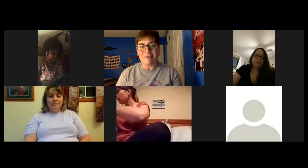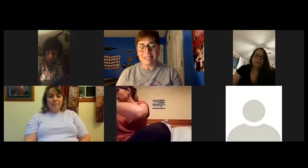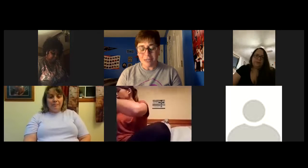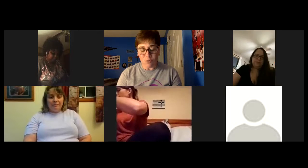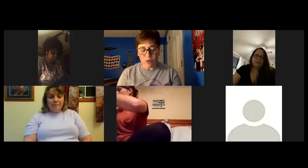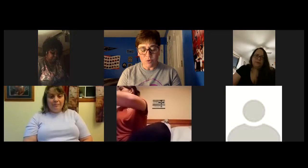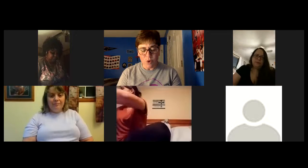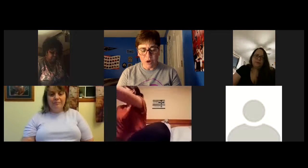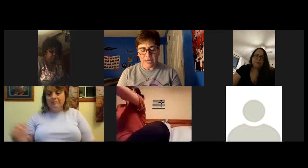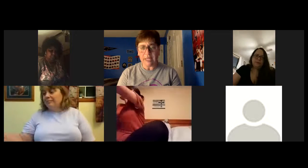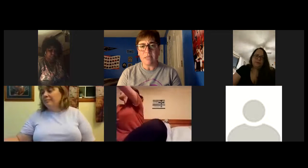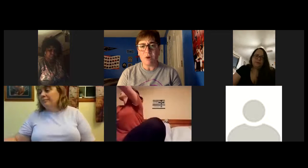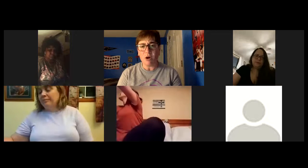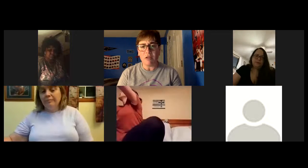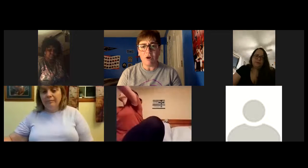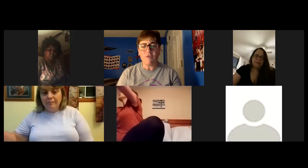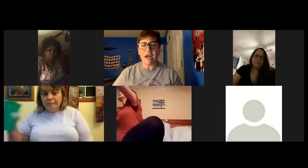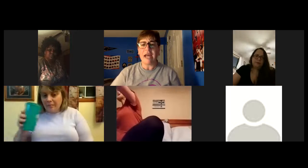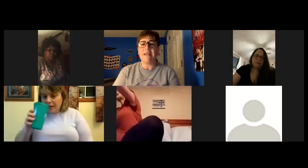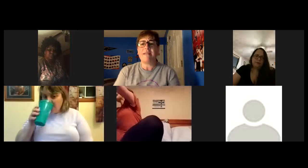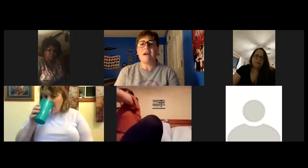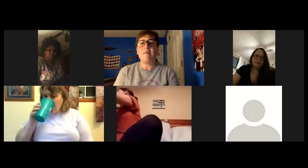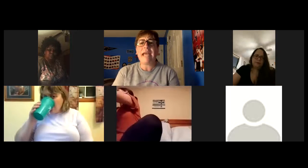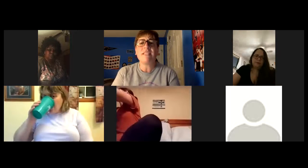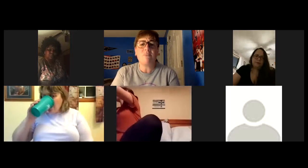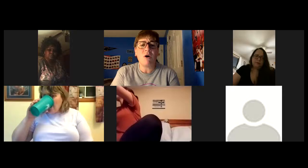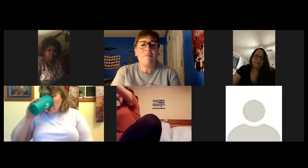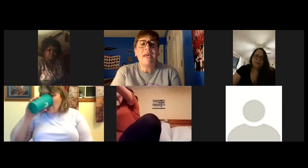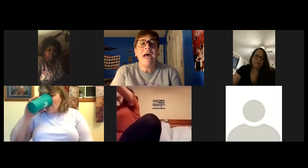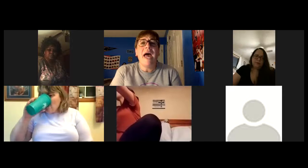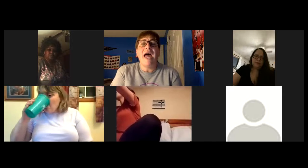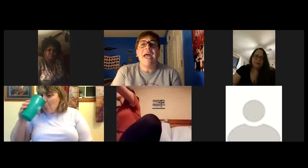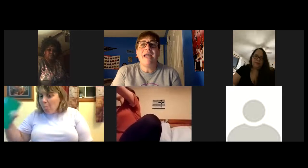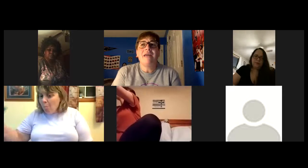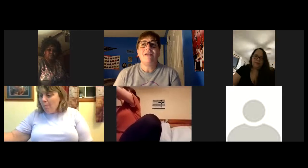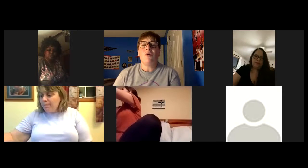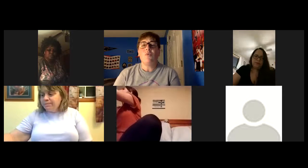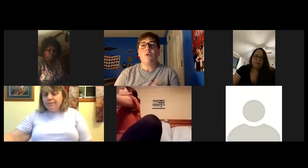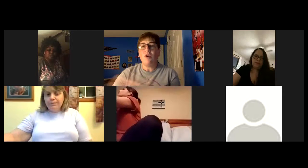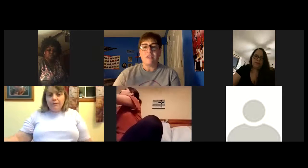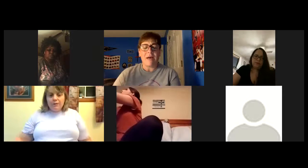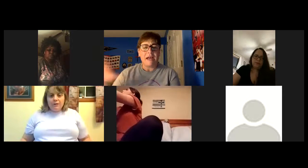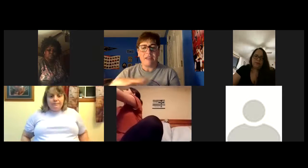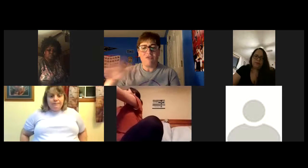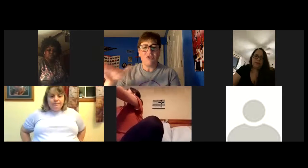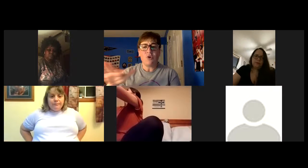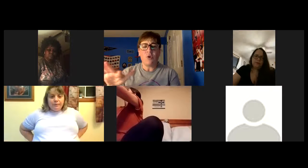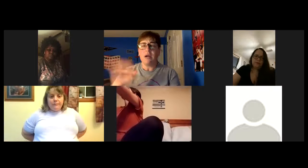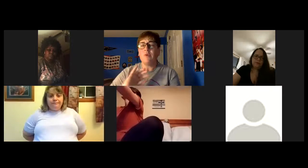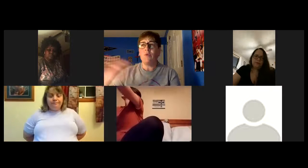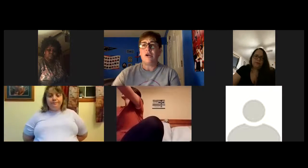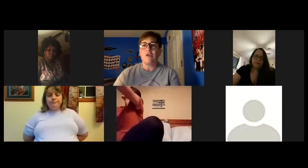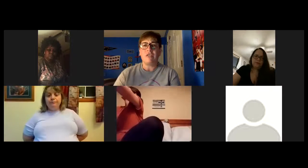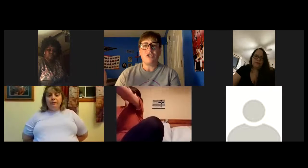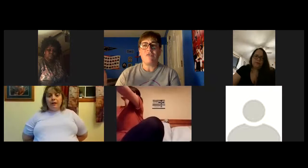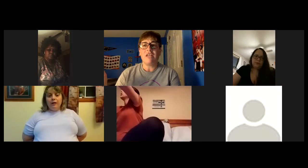now 17, we were walking in the mall over at Haynes Mall, and we walked by in the food court, and we